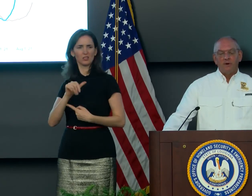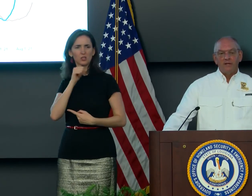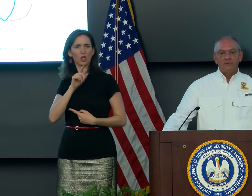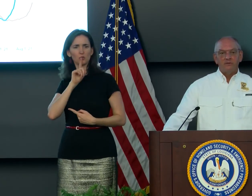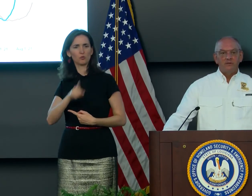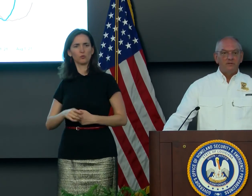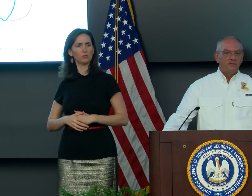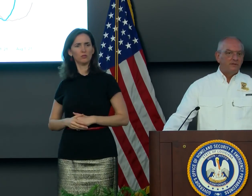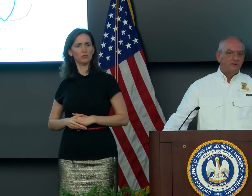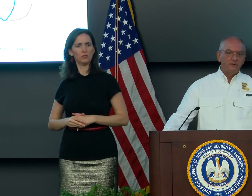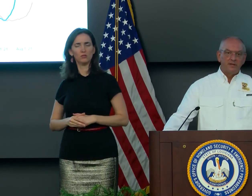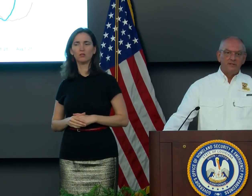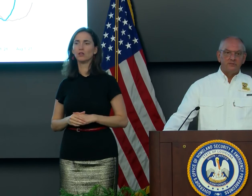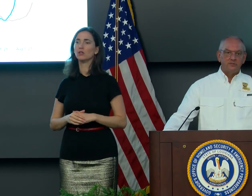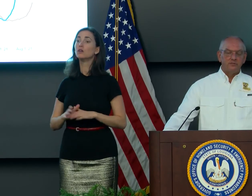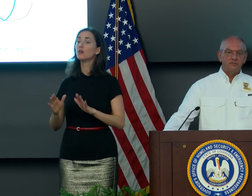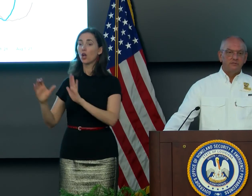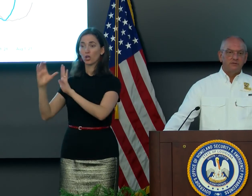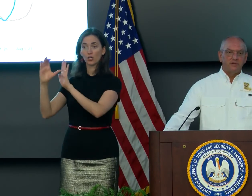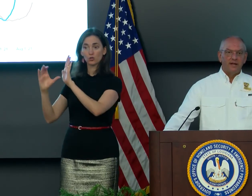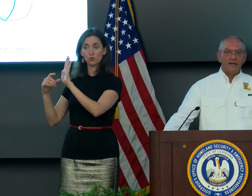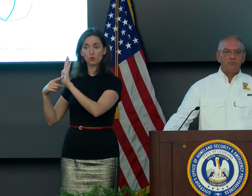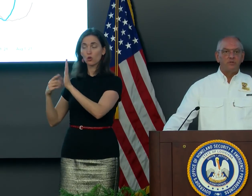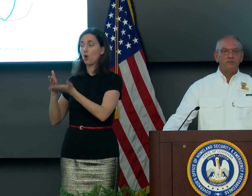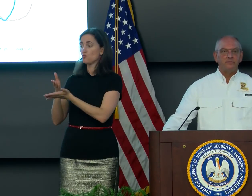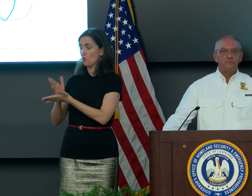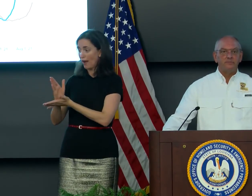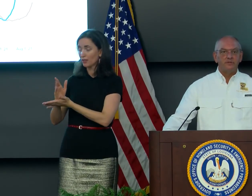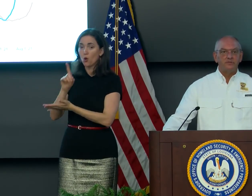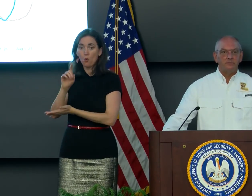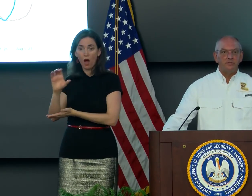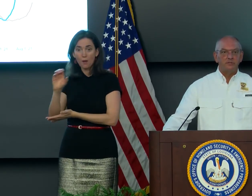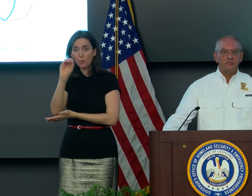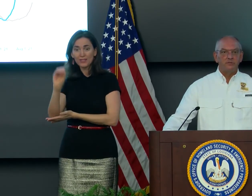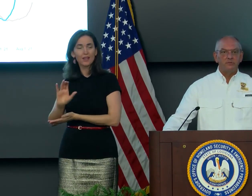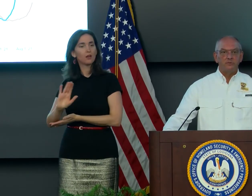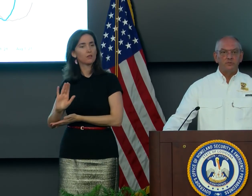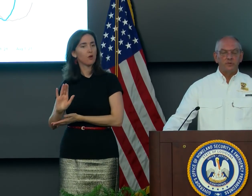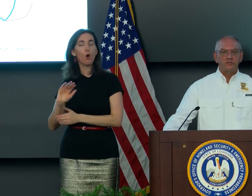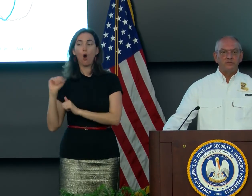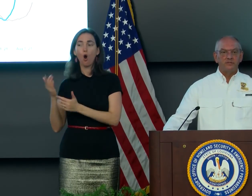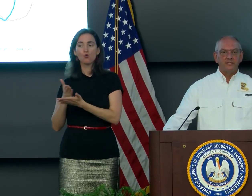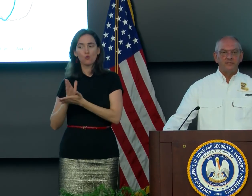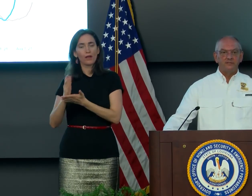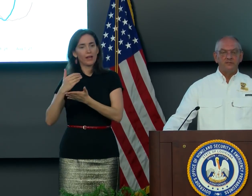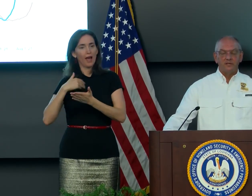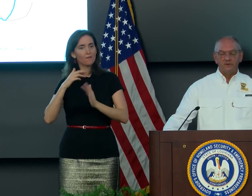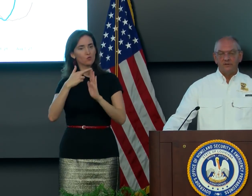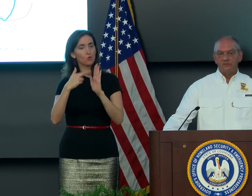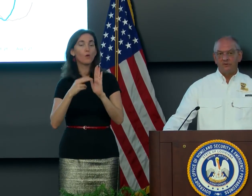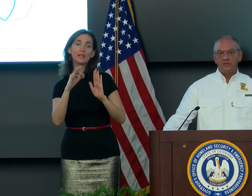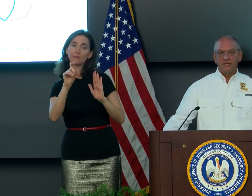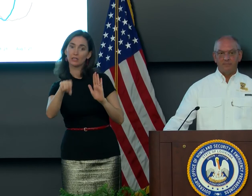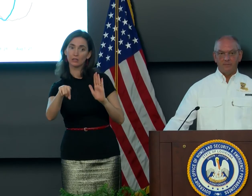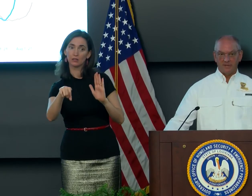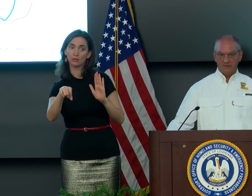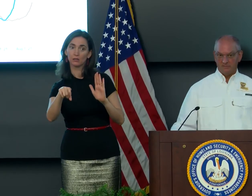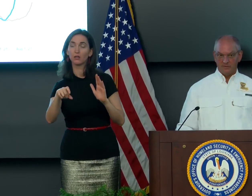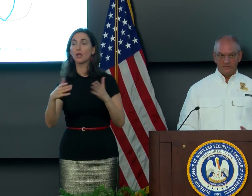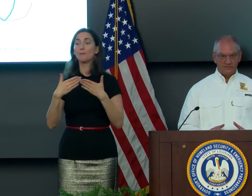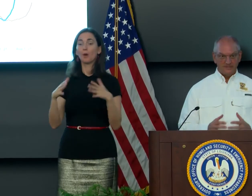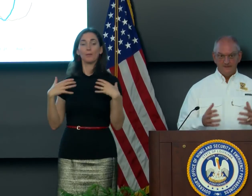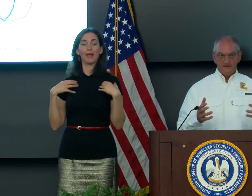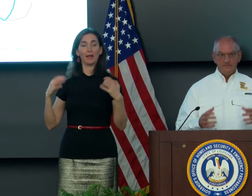And rights under the Constitution are not absolute. They're subject to restrictions as necessary, and certainly in a public